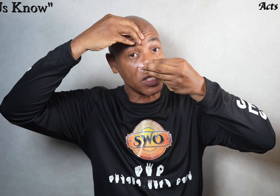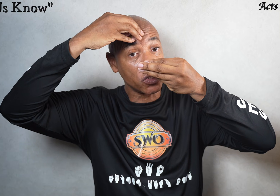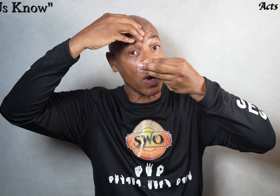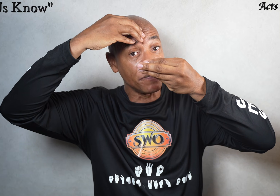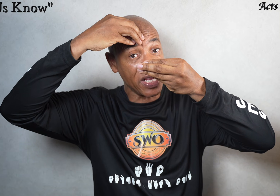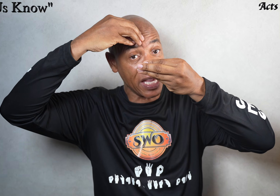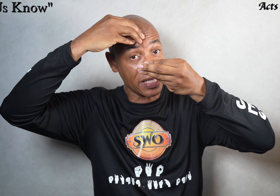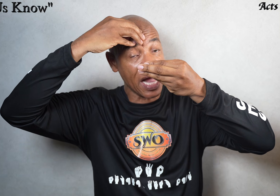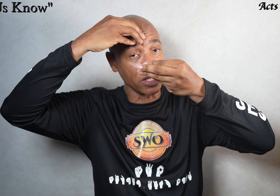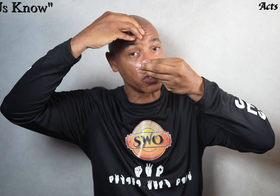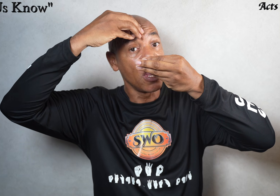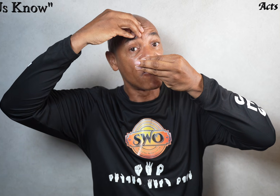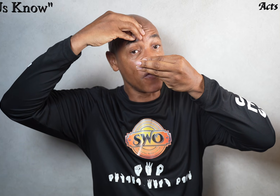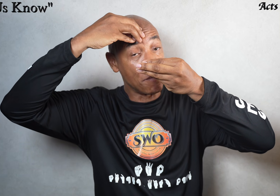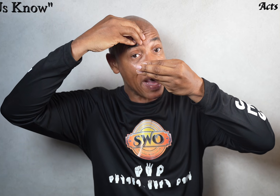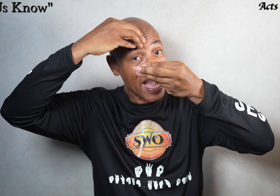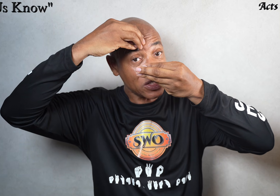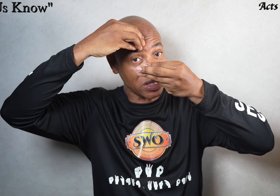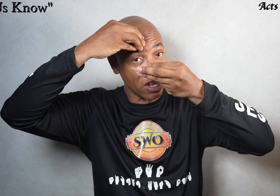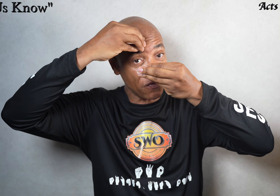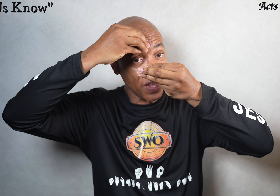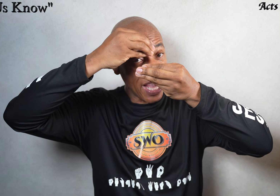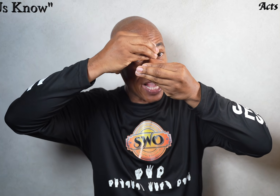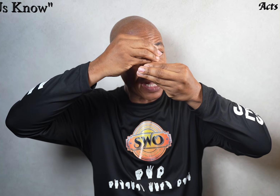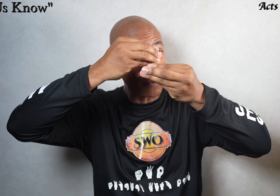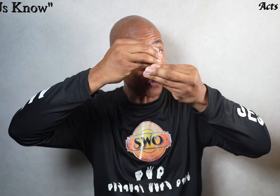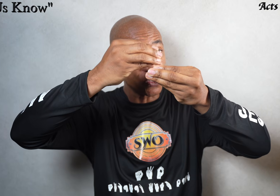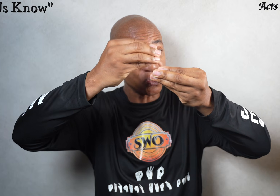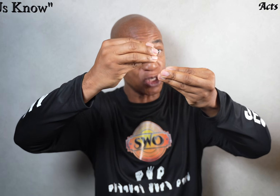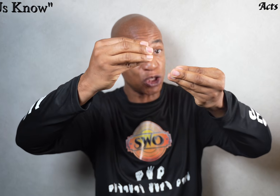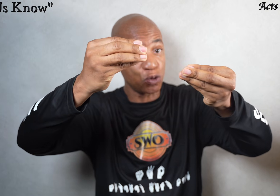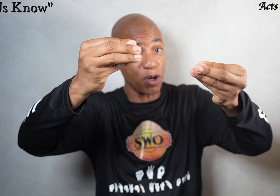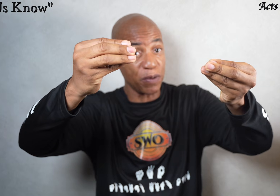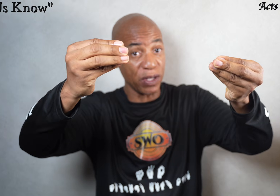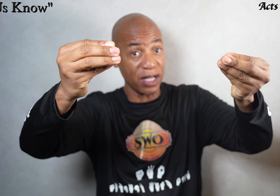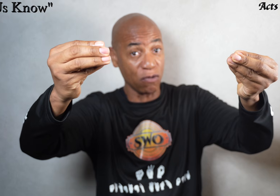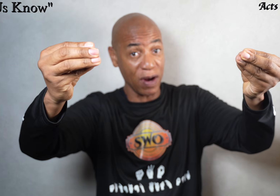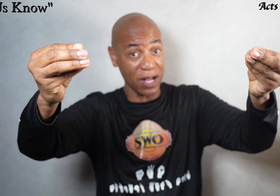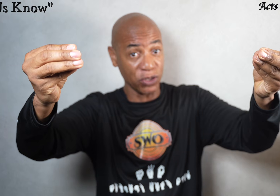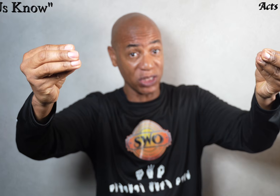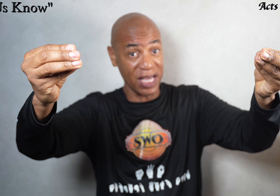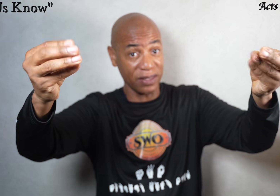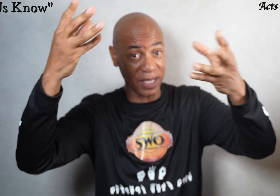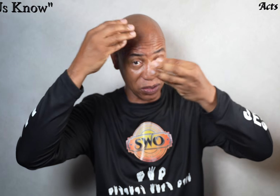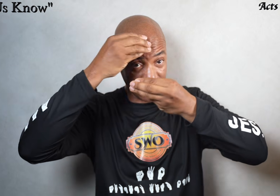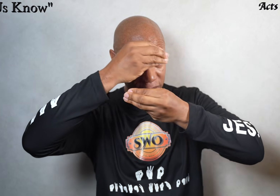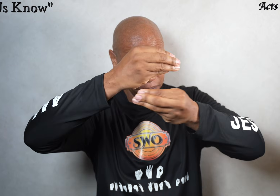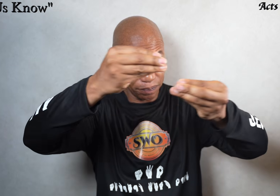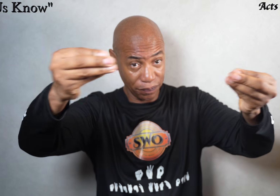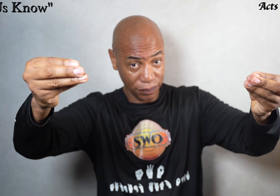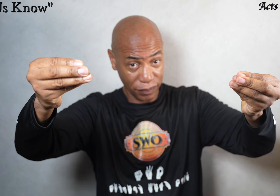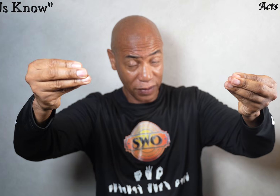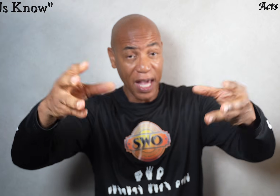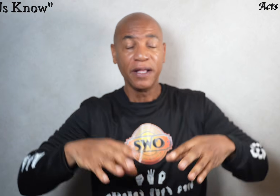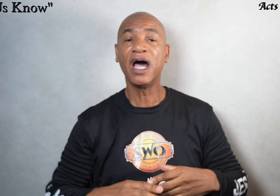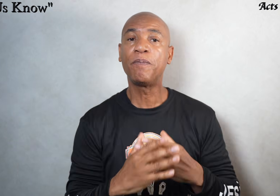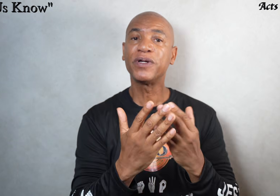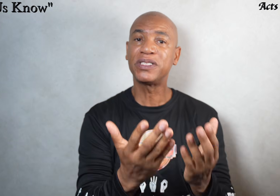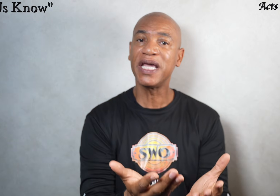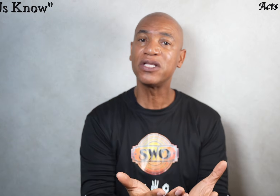though I'm taking knowledge from myself and I'm going to distribute it around just like this. Now pretend as